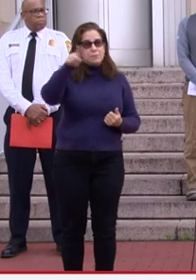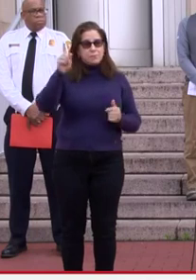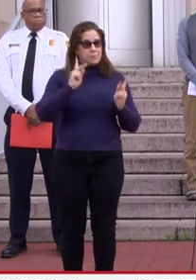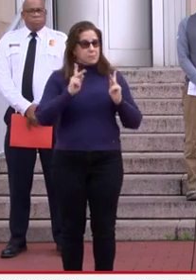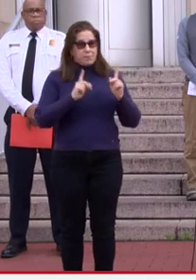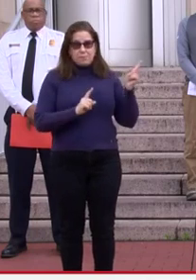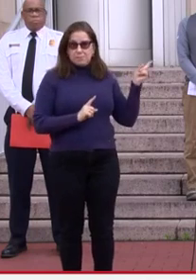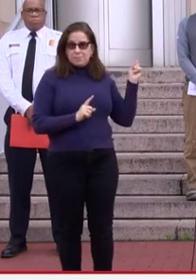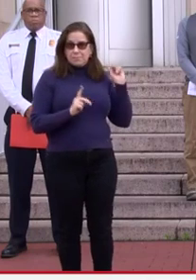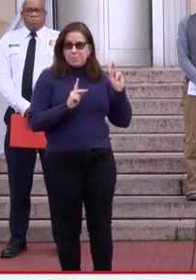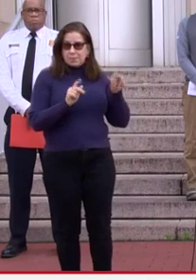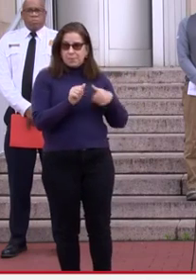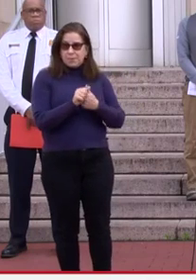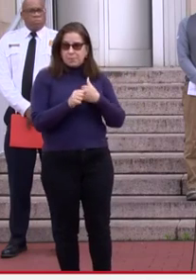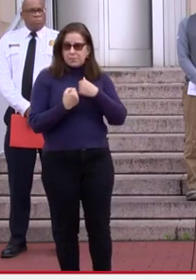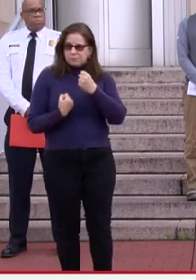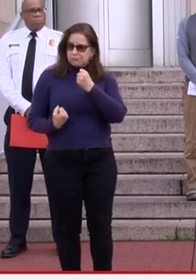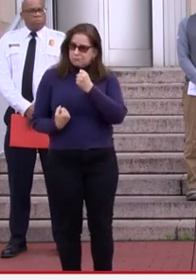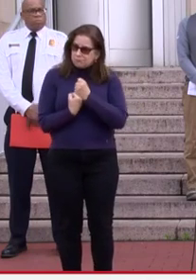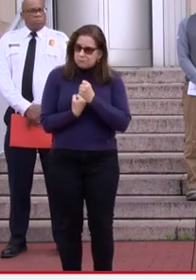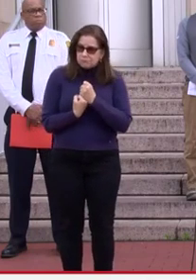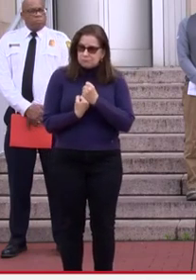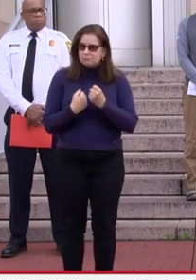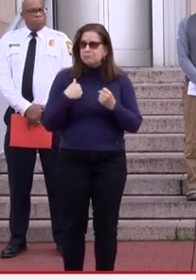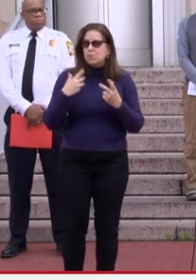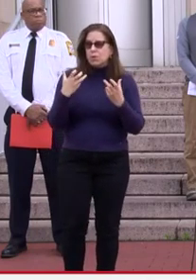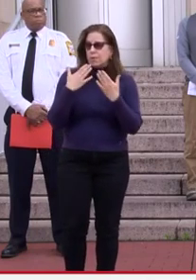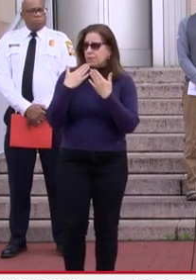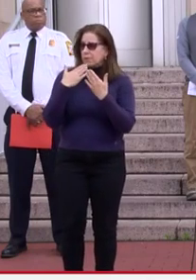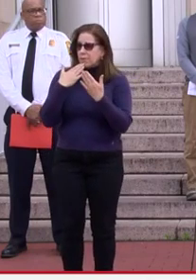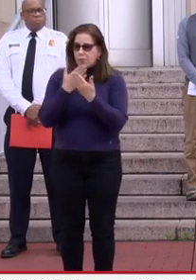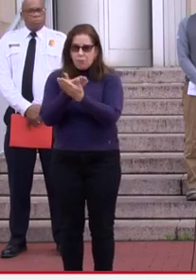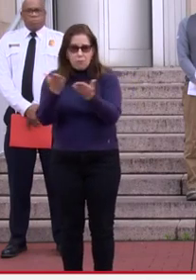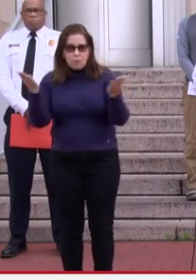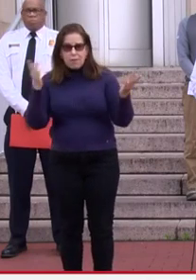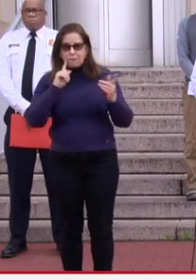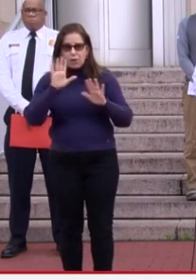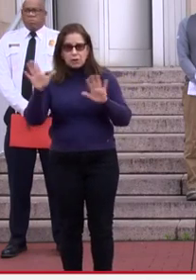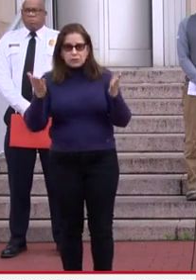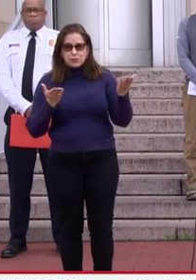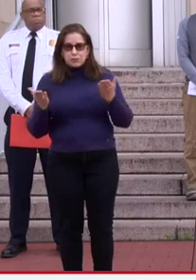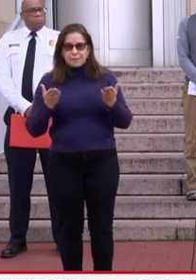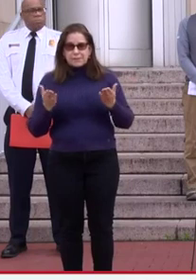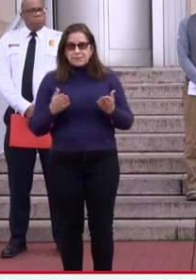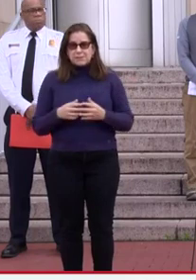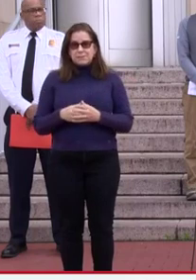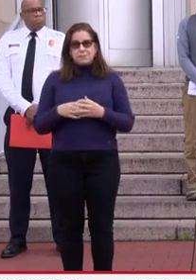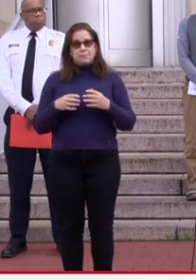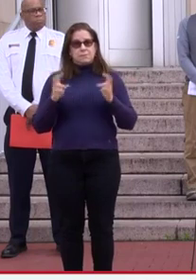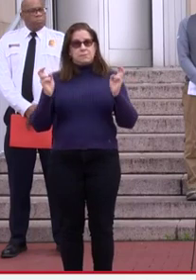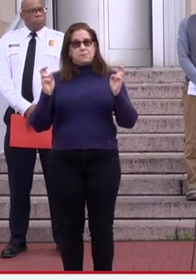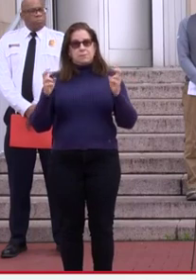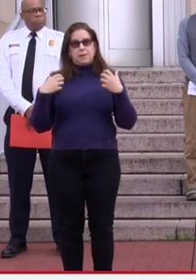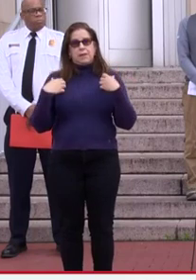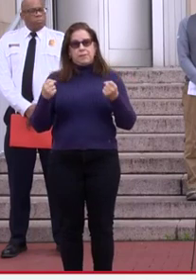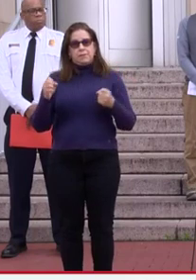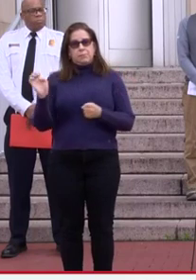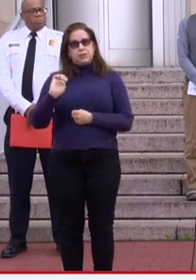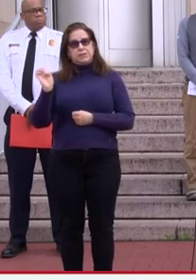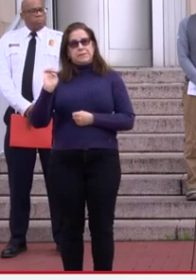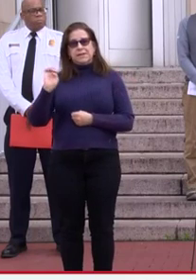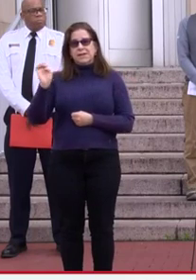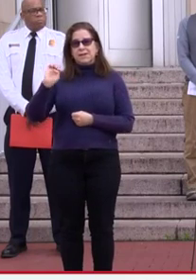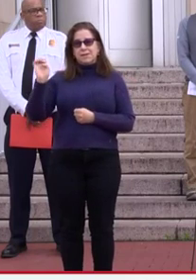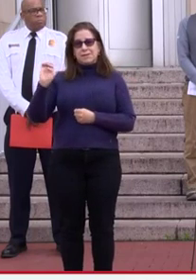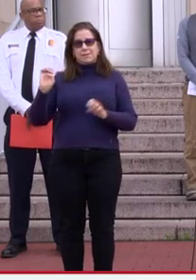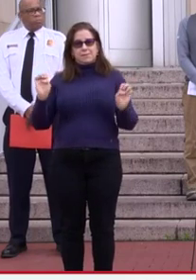that we are truly grateful for your service. During this public health emergency, the Metropolitan Police Department is open for business and will continue to